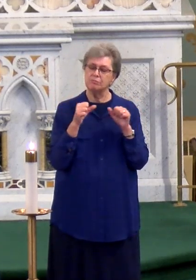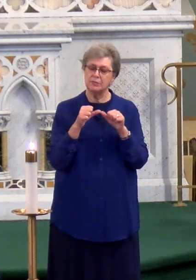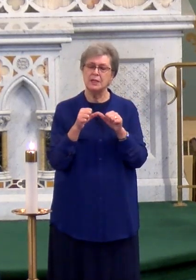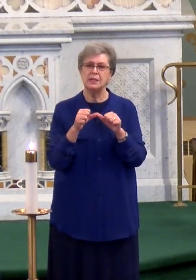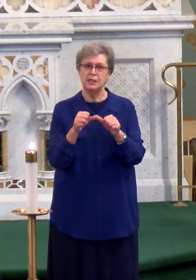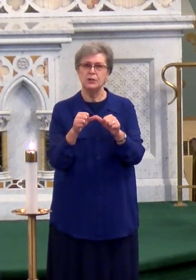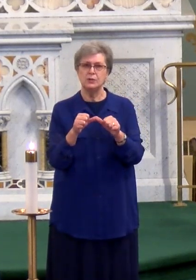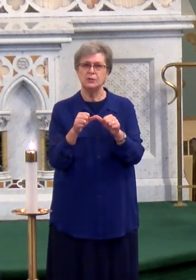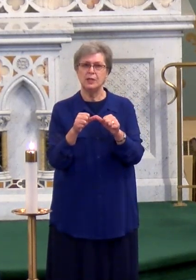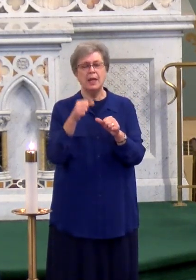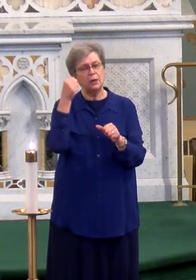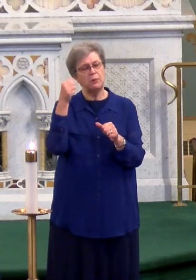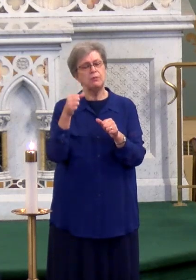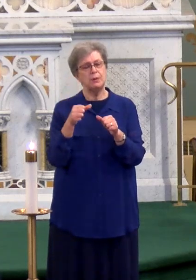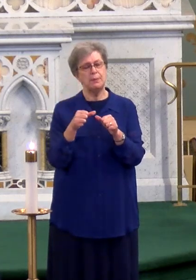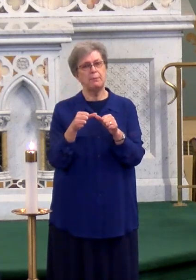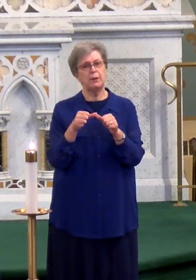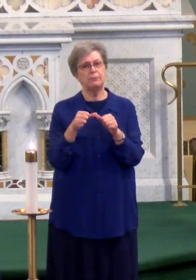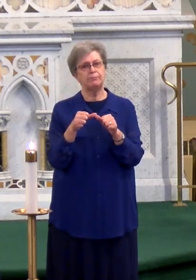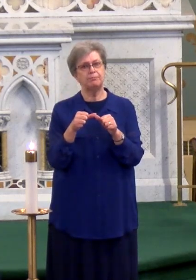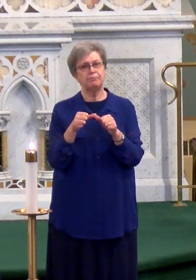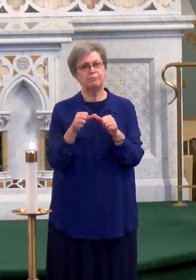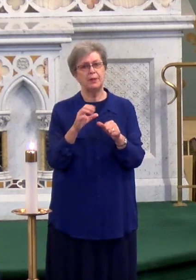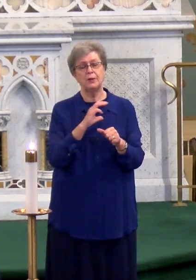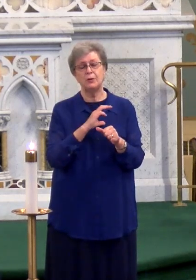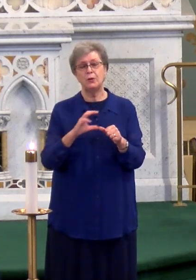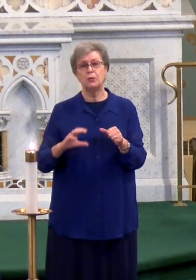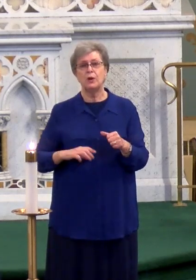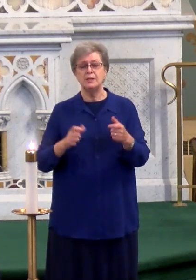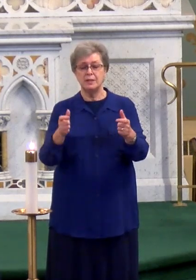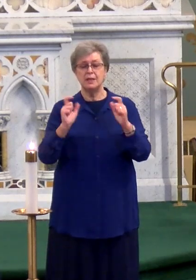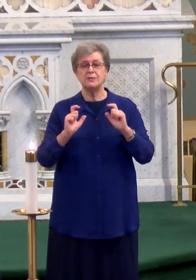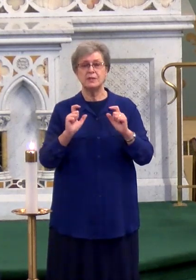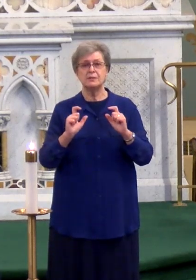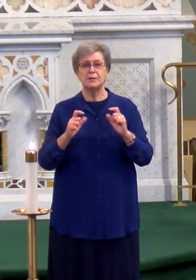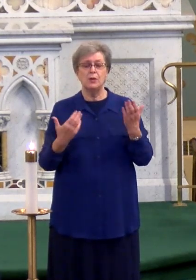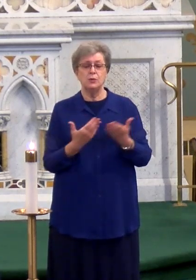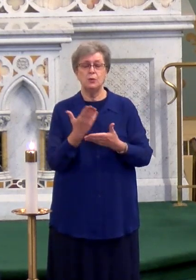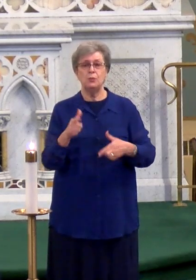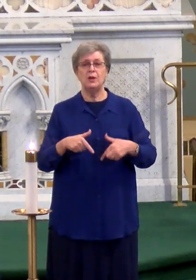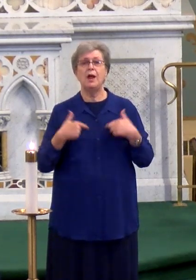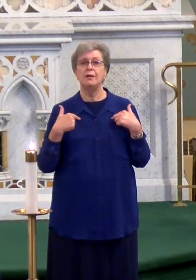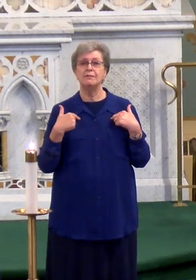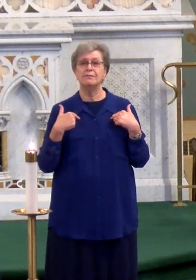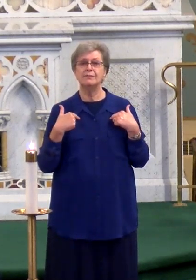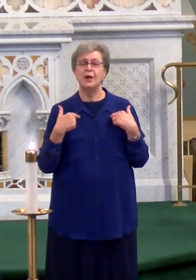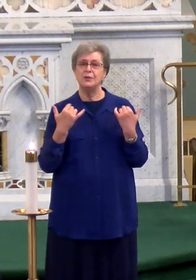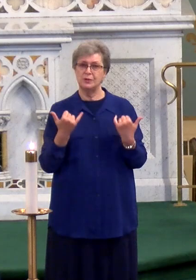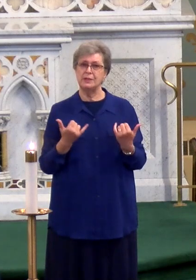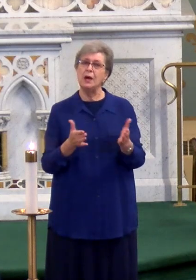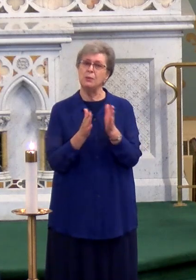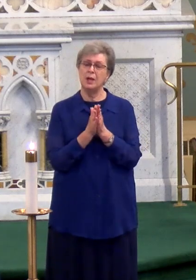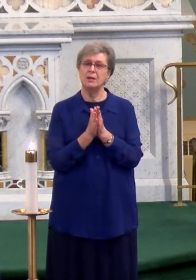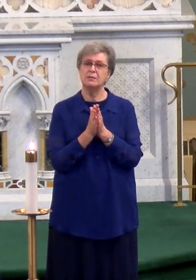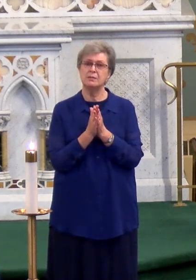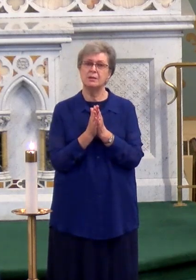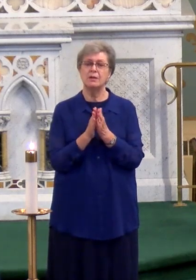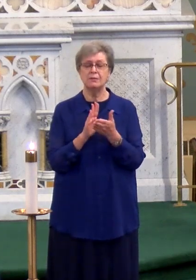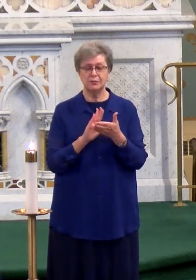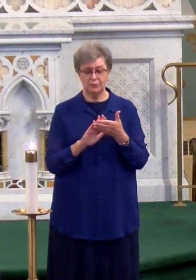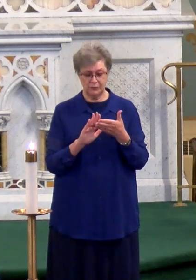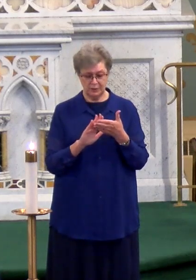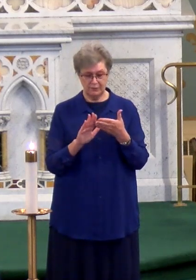we remember that Christ gives us new life, and so we ask him for forgiveness and